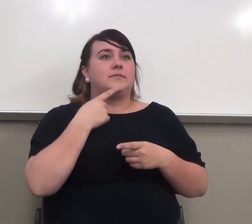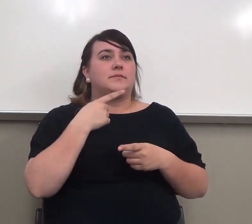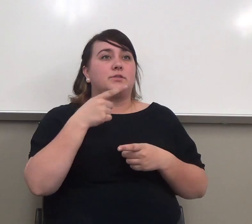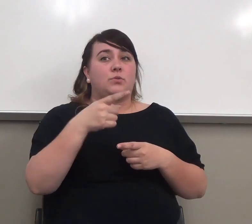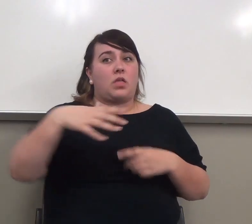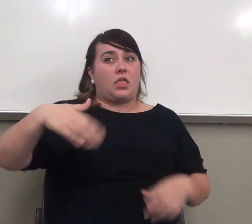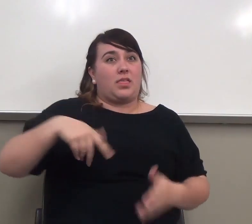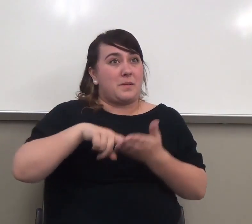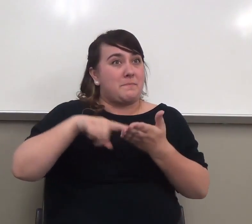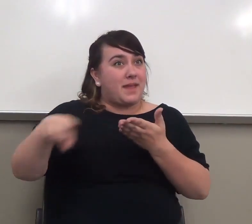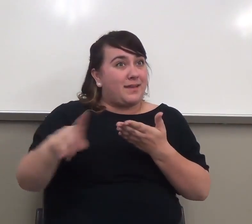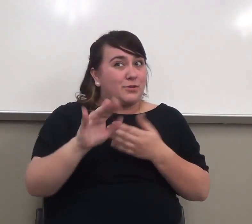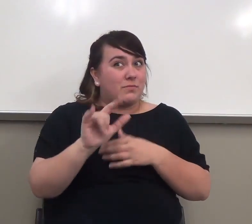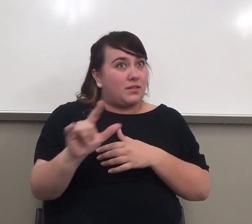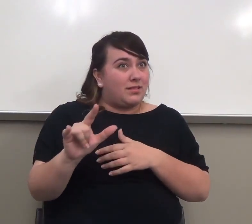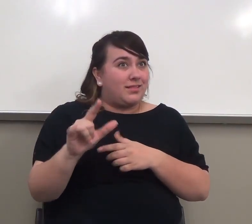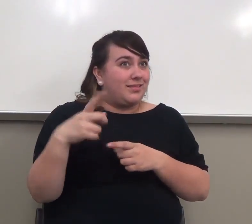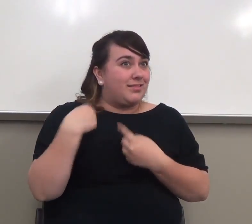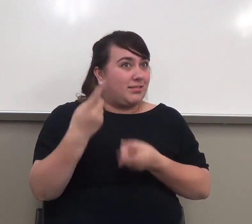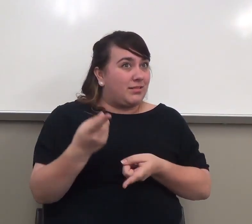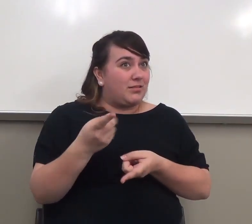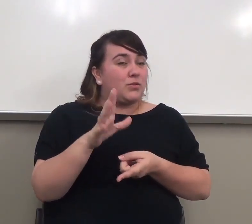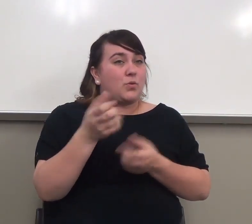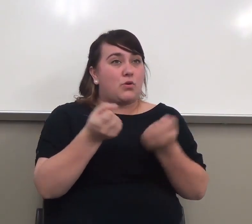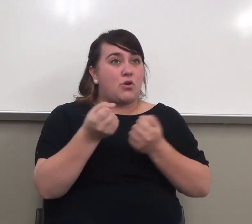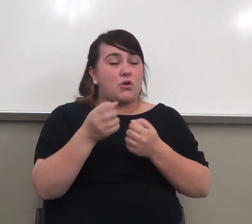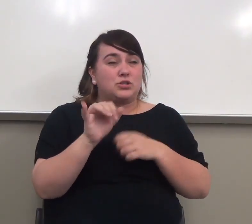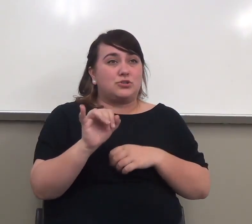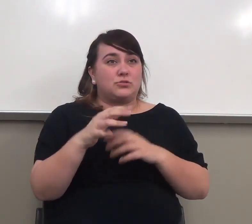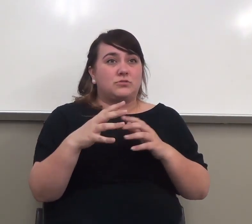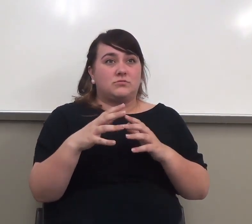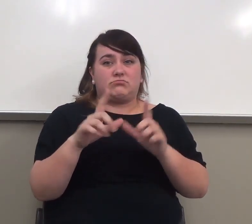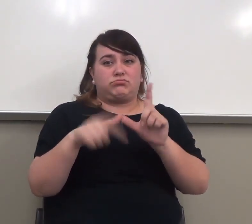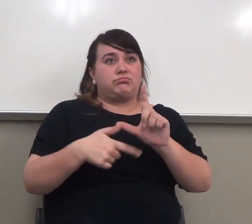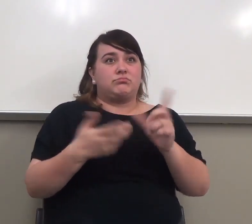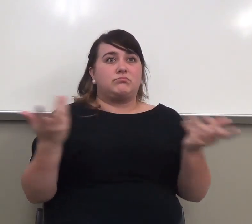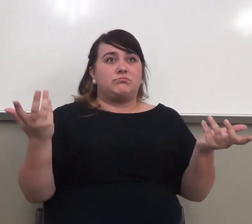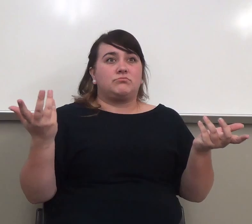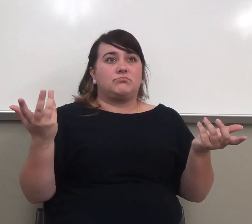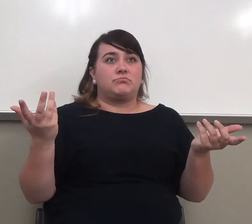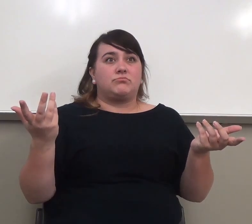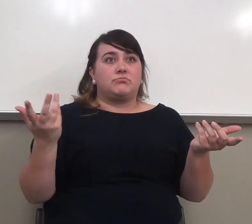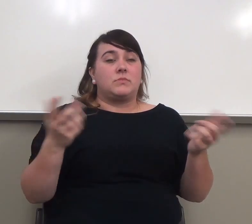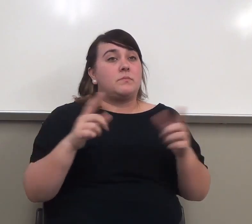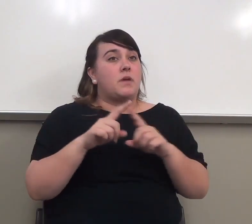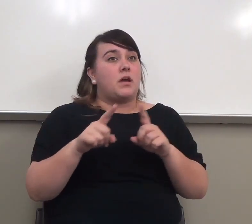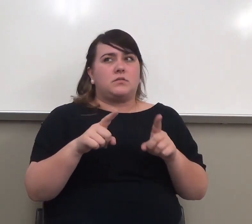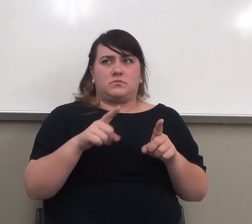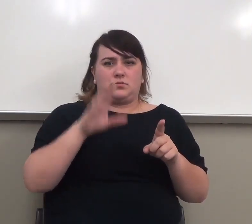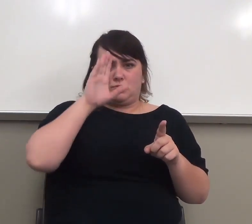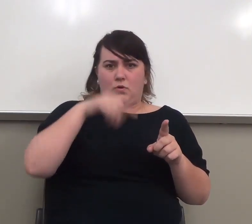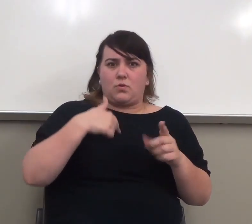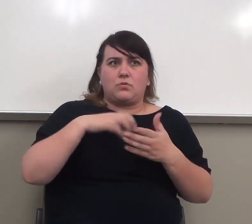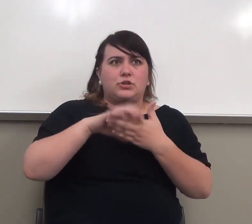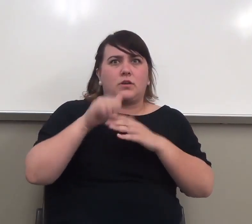Business writing. Say you get a letter from your insurance company or an email from your insurance